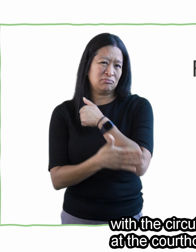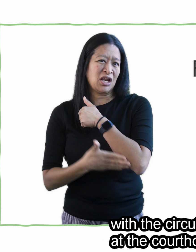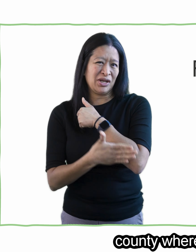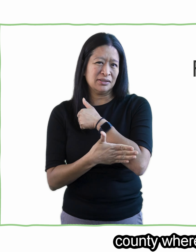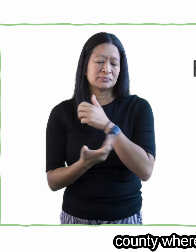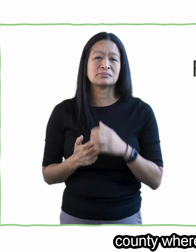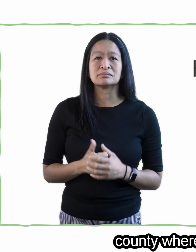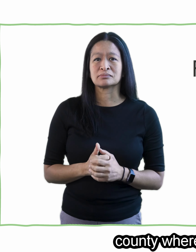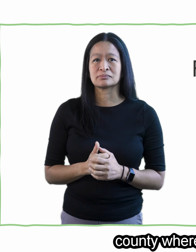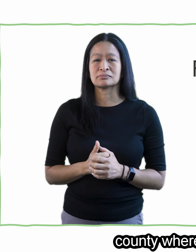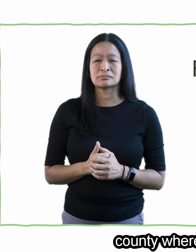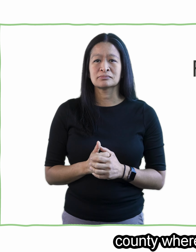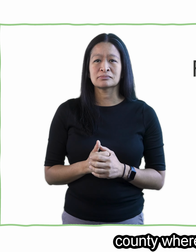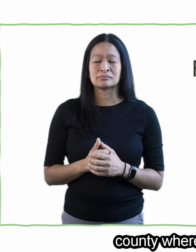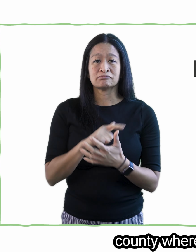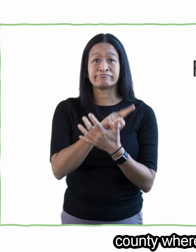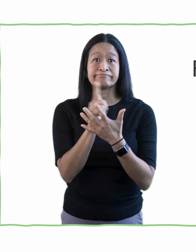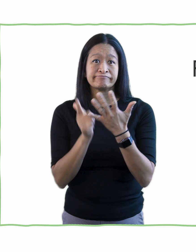the county where you live.